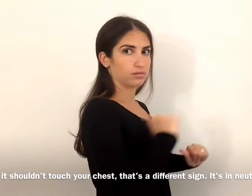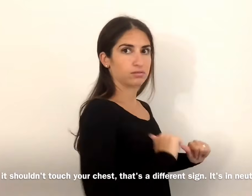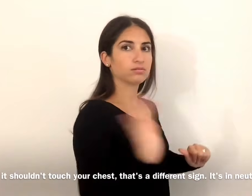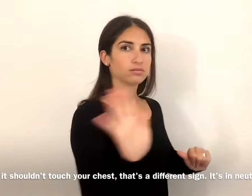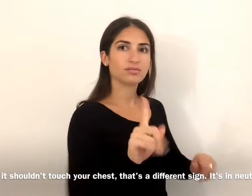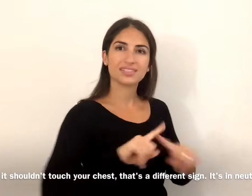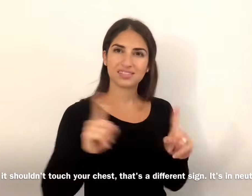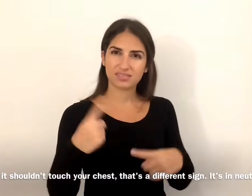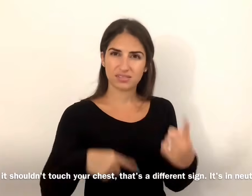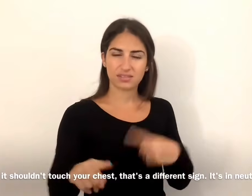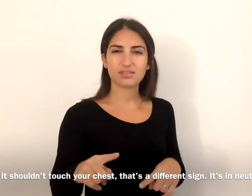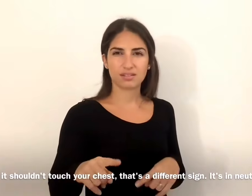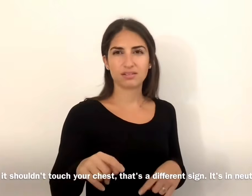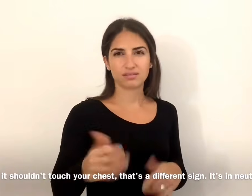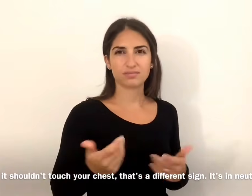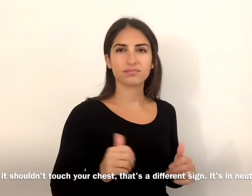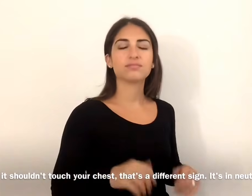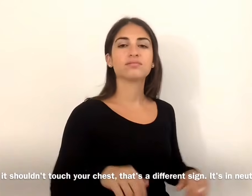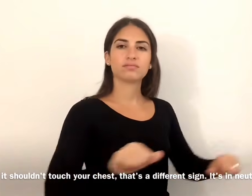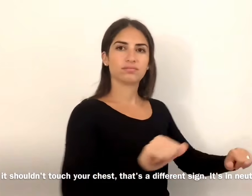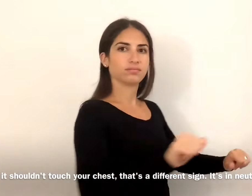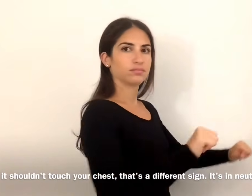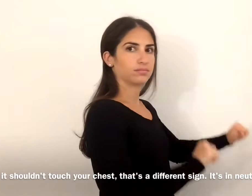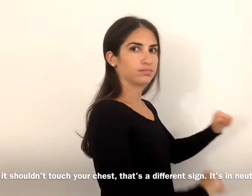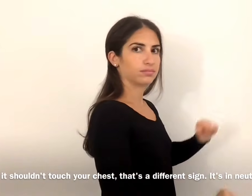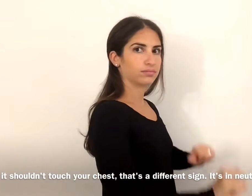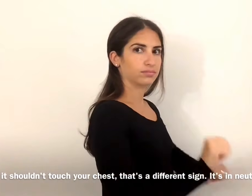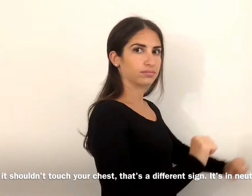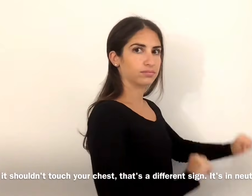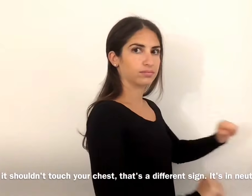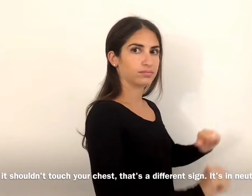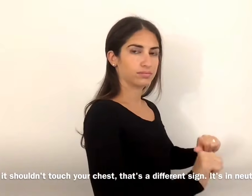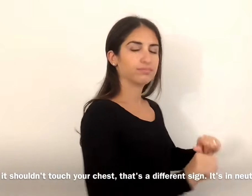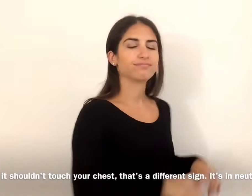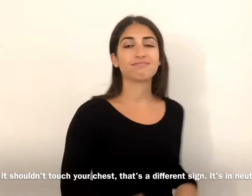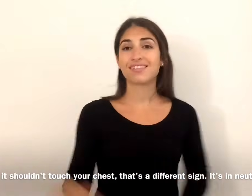It shouldn't touch your body. It's in neutral space. Science.